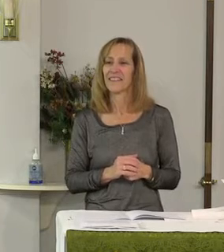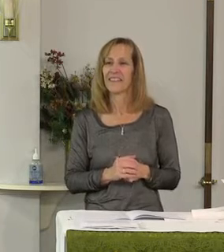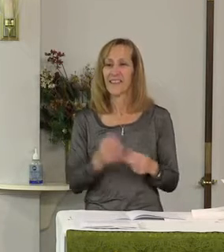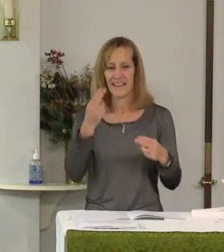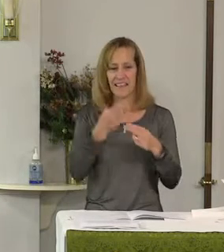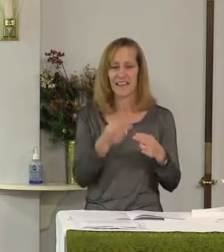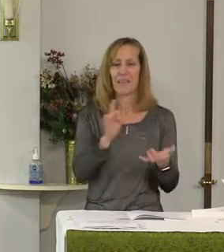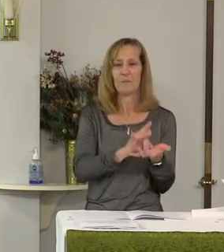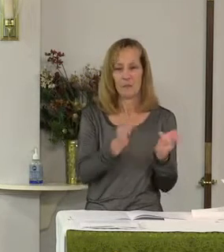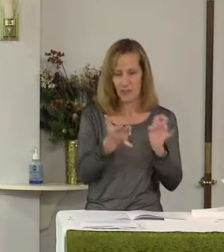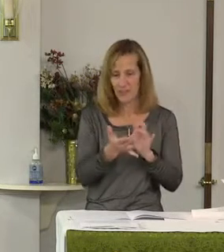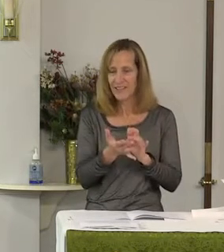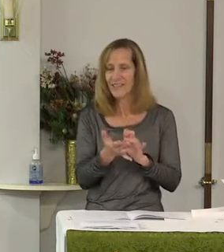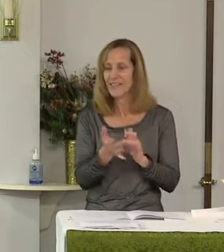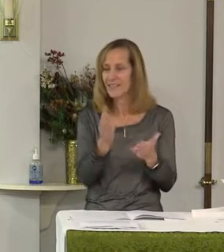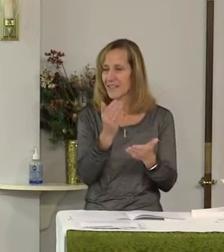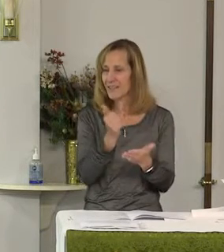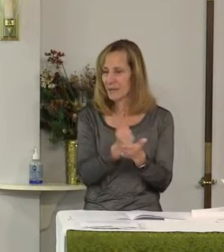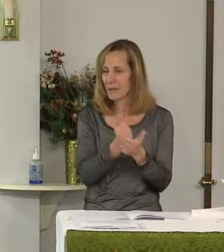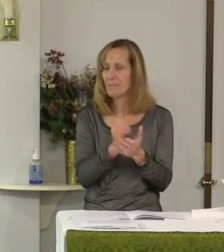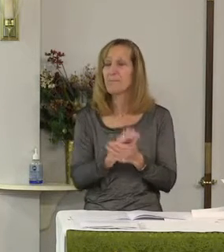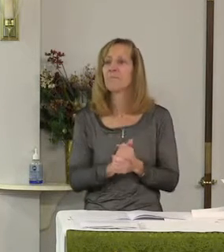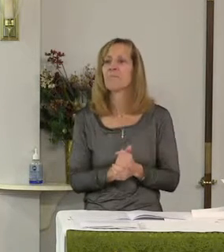In the name of Jesus.